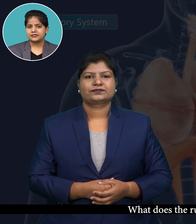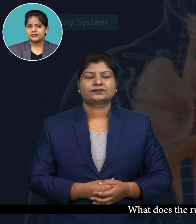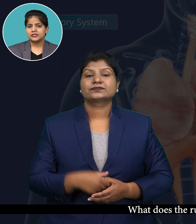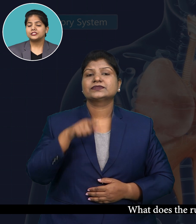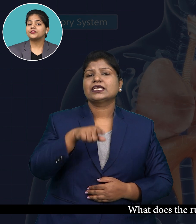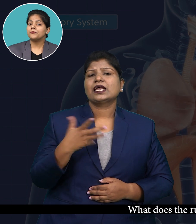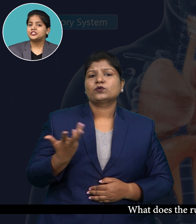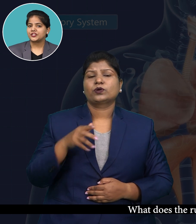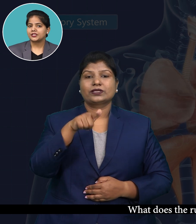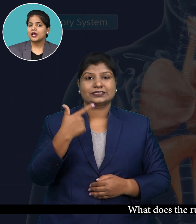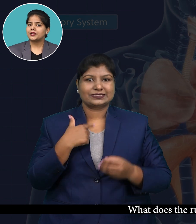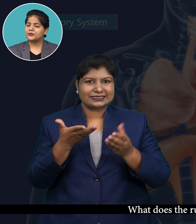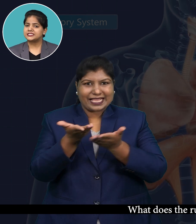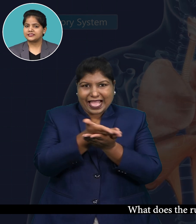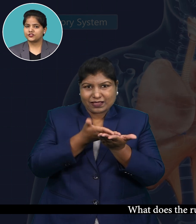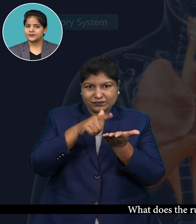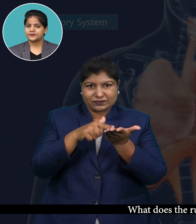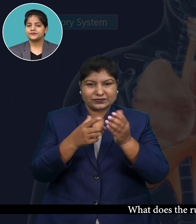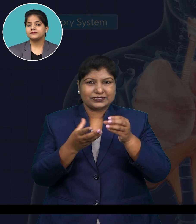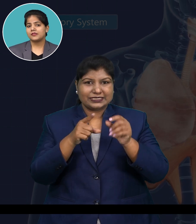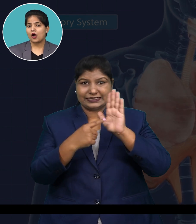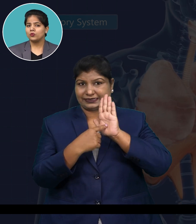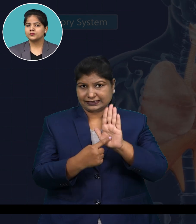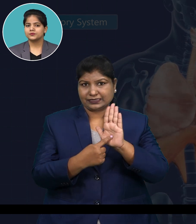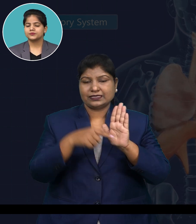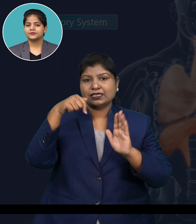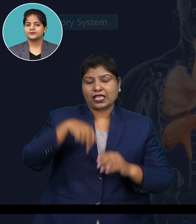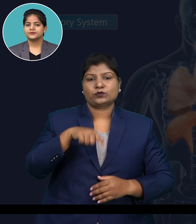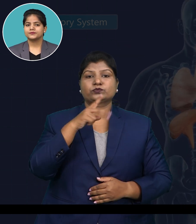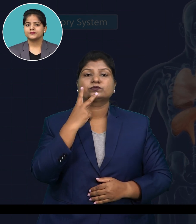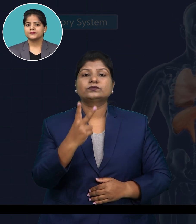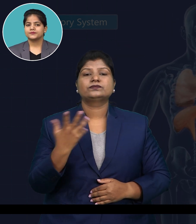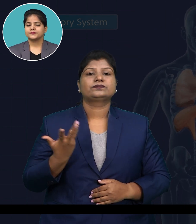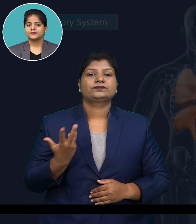What does the rubber sheet represent? Now,